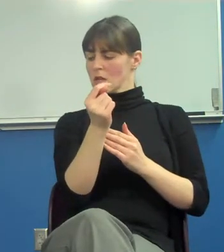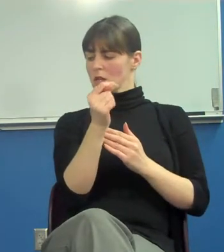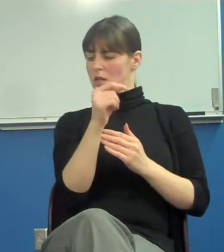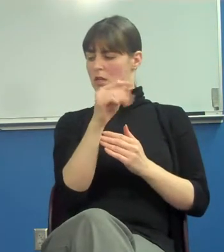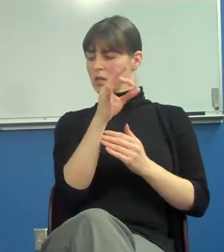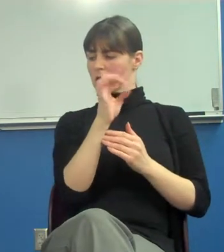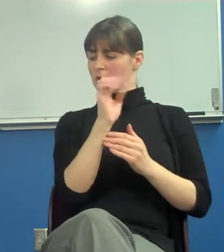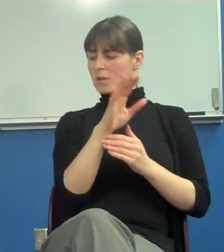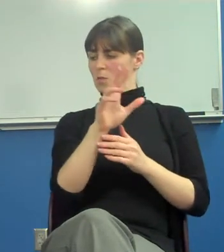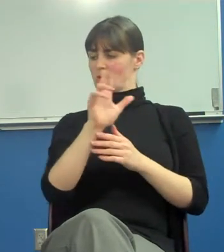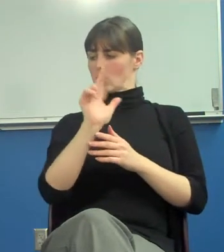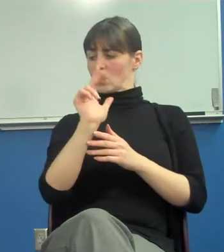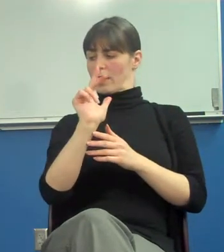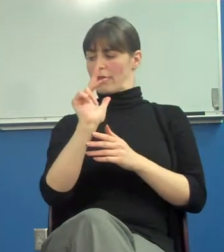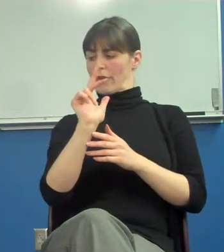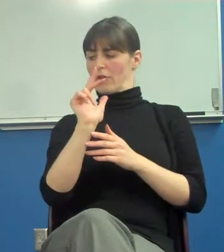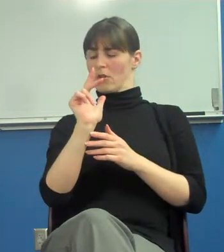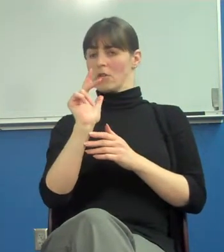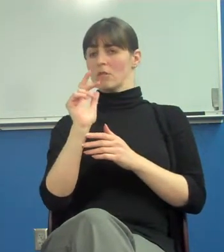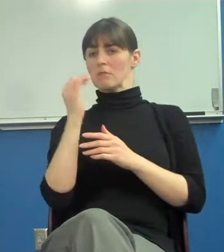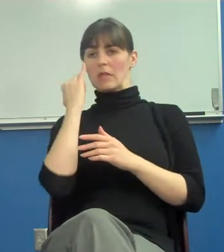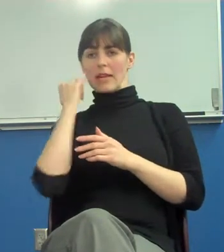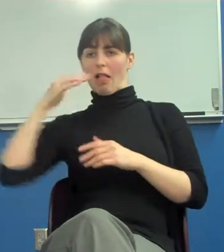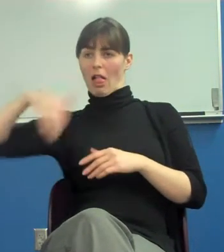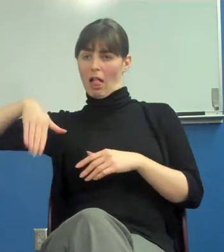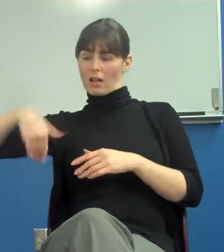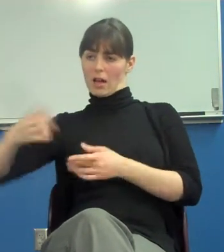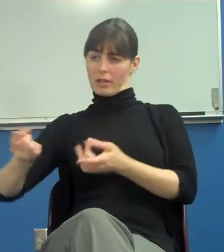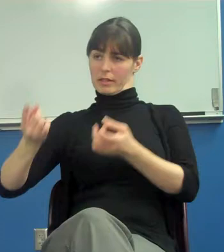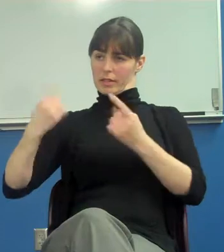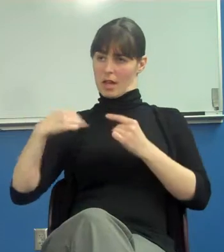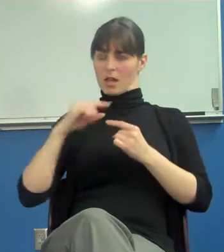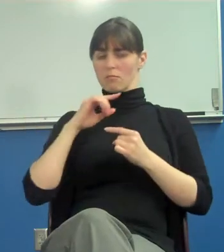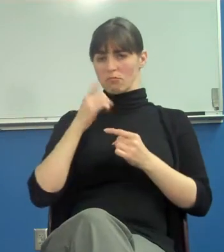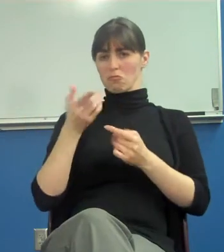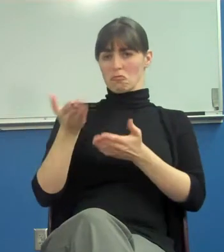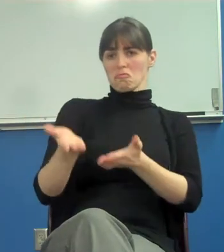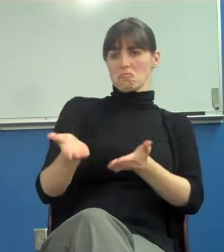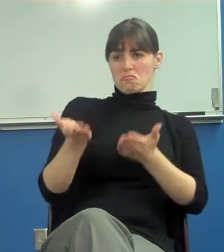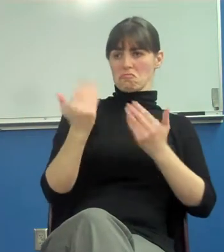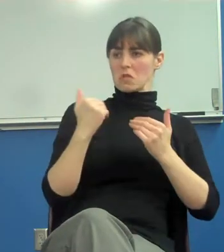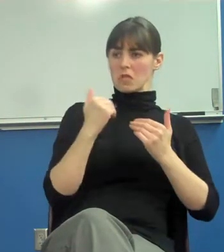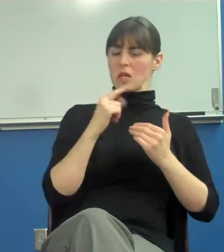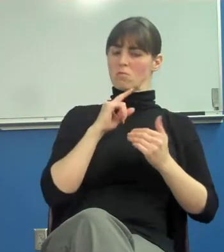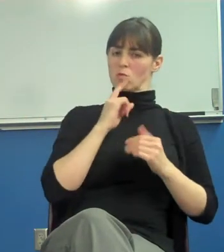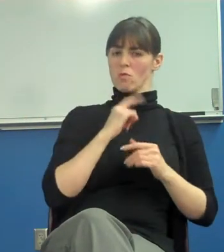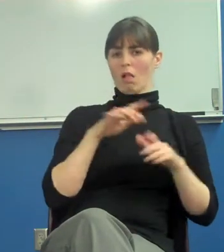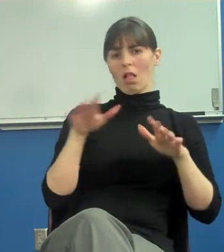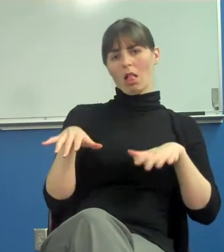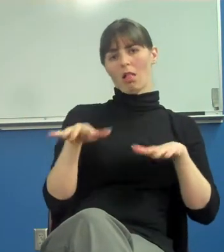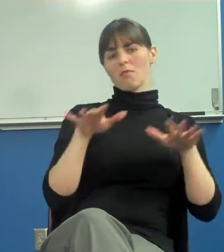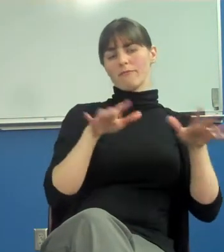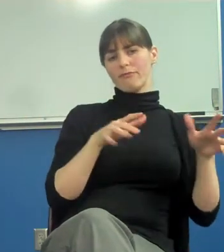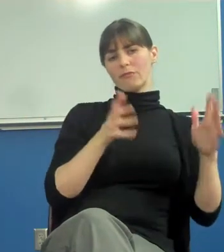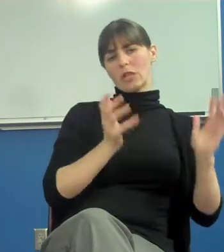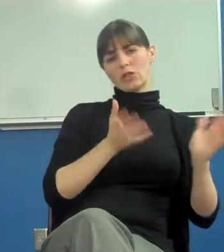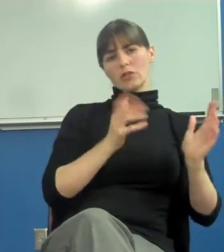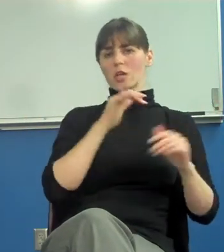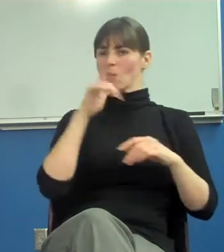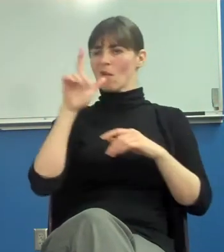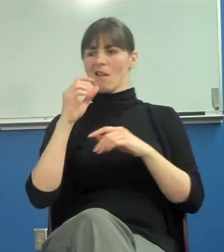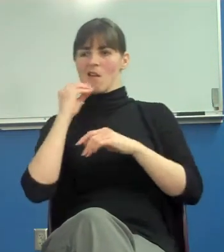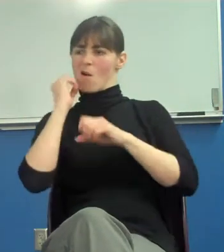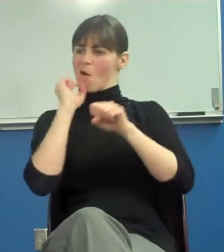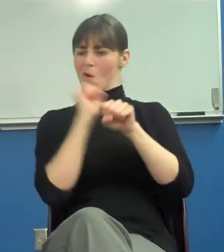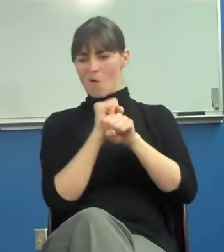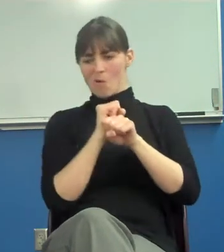haven't come to one, I suggest coming. It's just a real casual, chatting. That's all it is. You don't have to talk about homework.